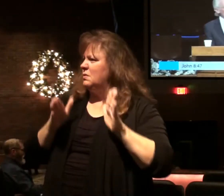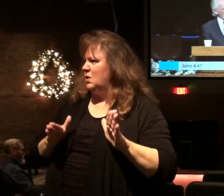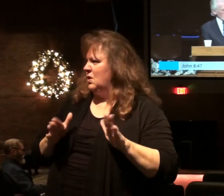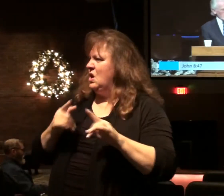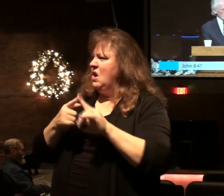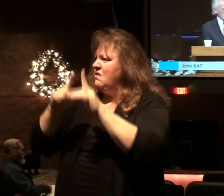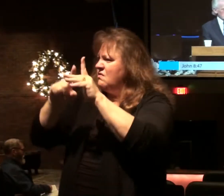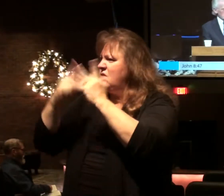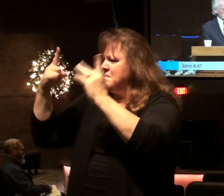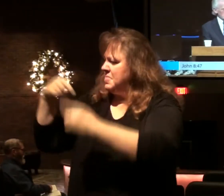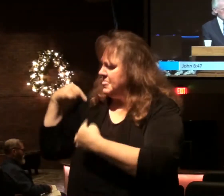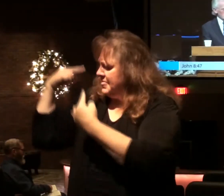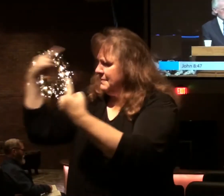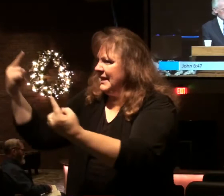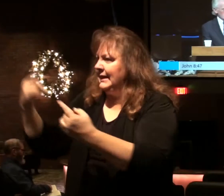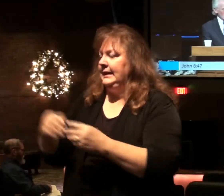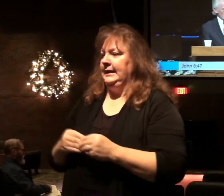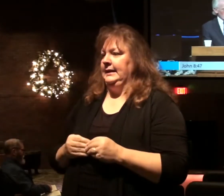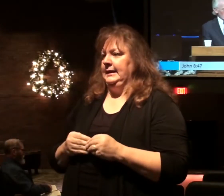was from the beginning.